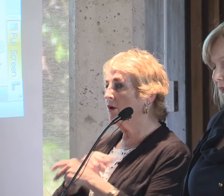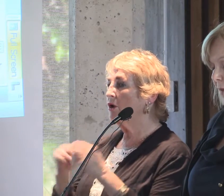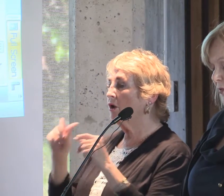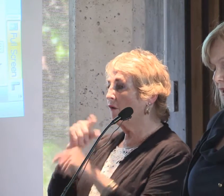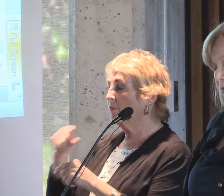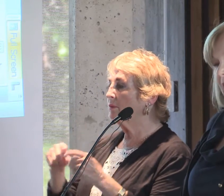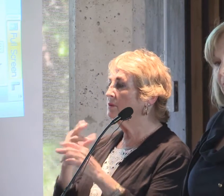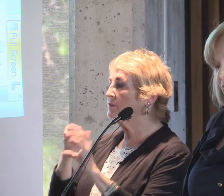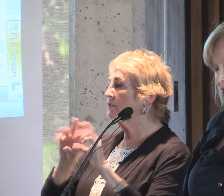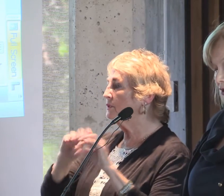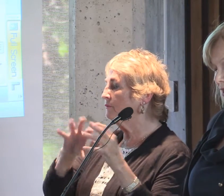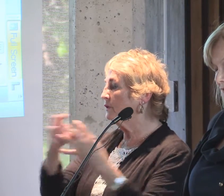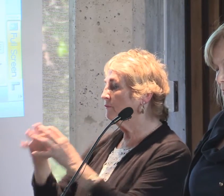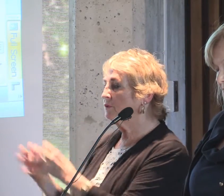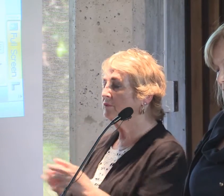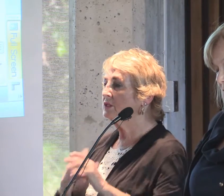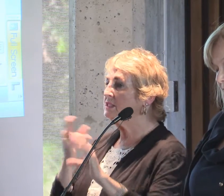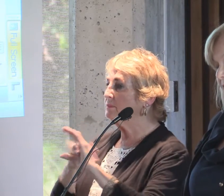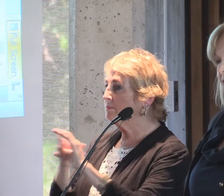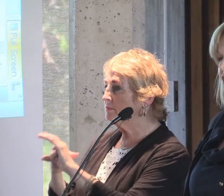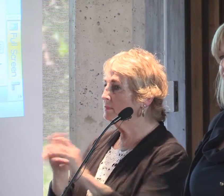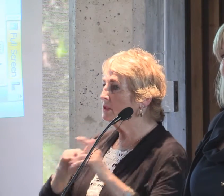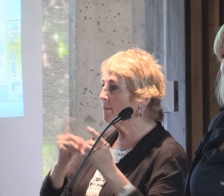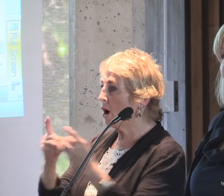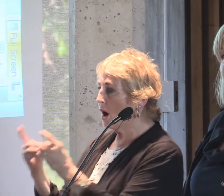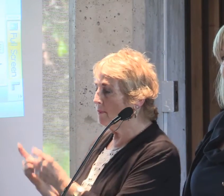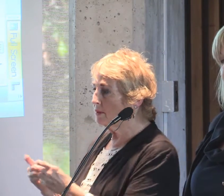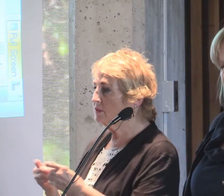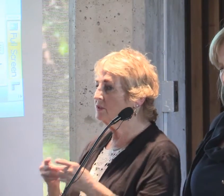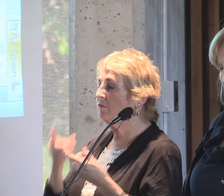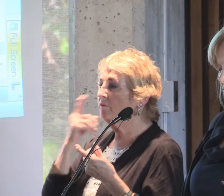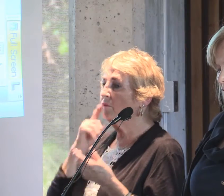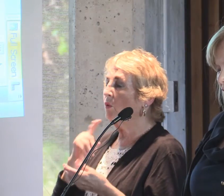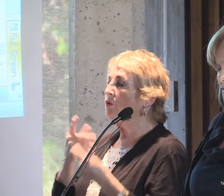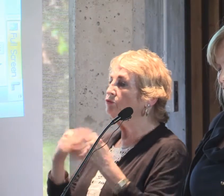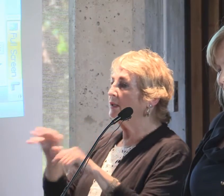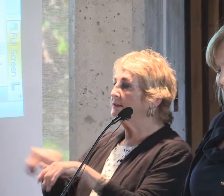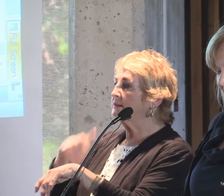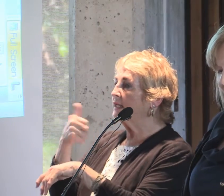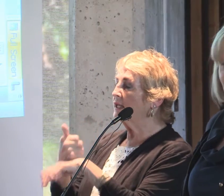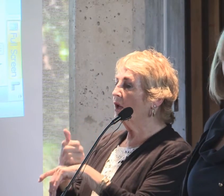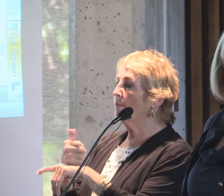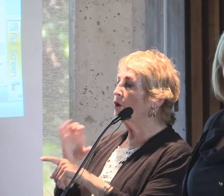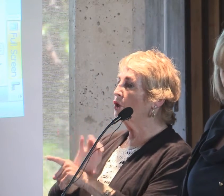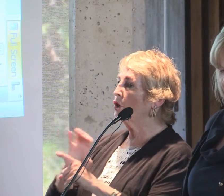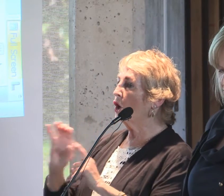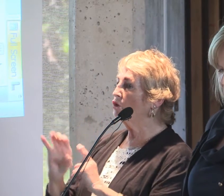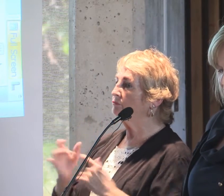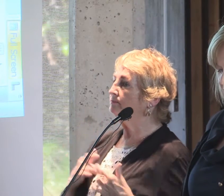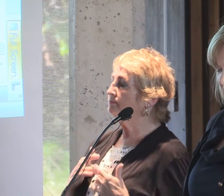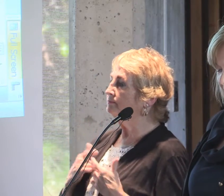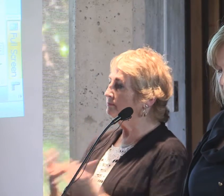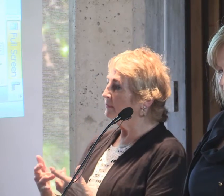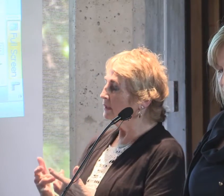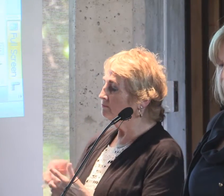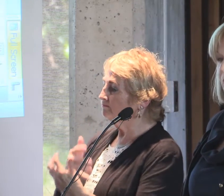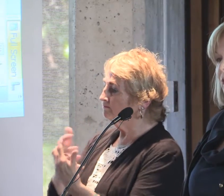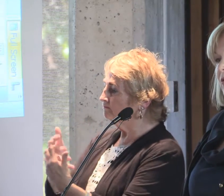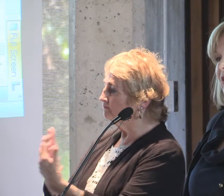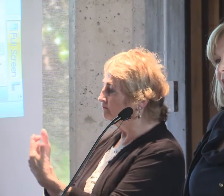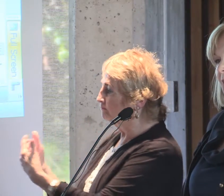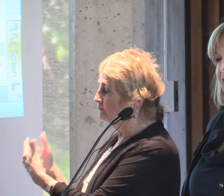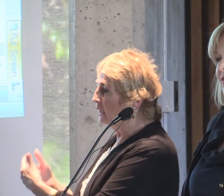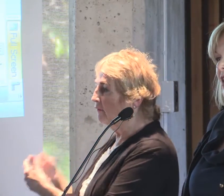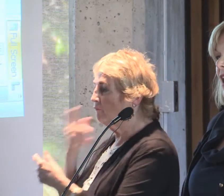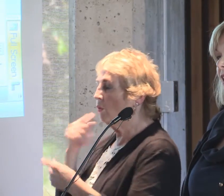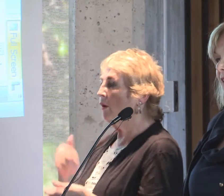and collaborate with Aboriginal governments and organizations to implement culturally sensitive initiatives designed to